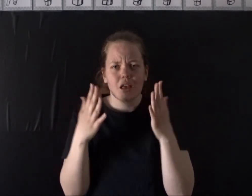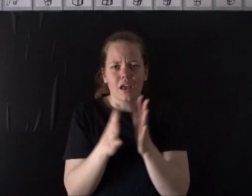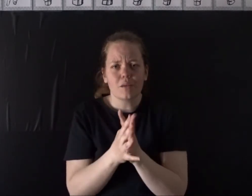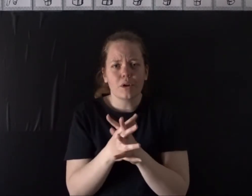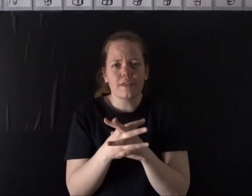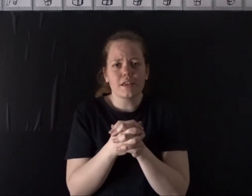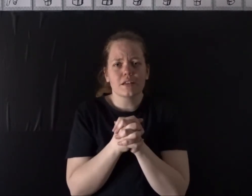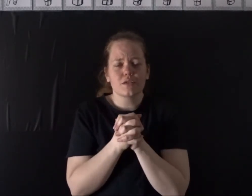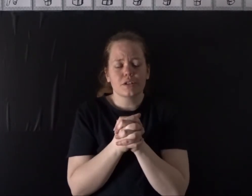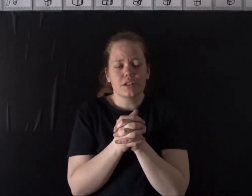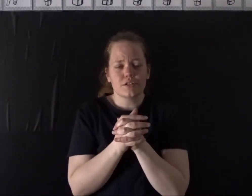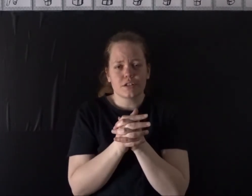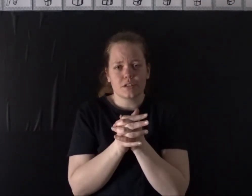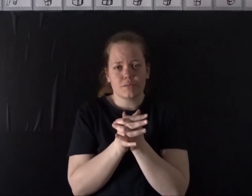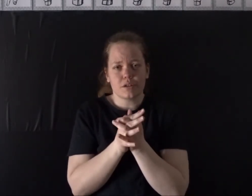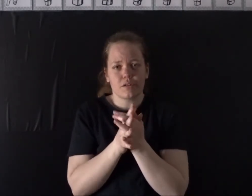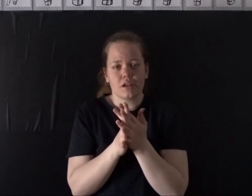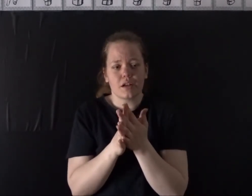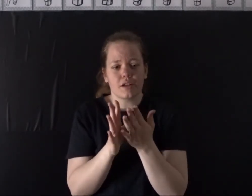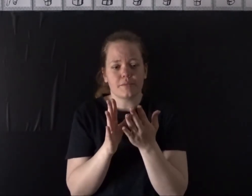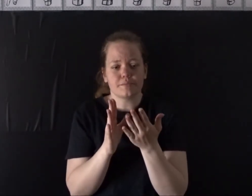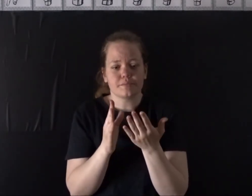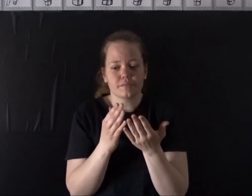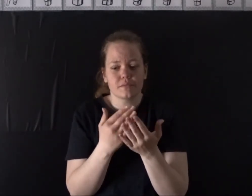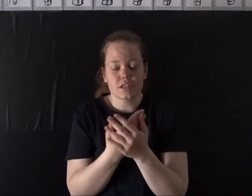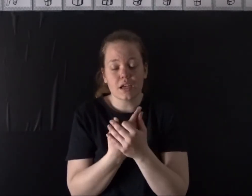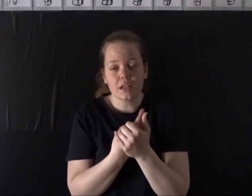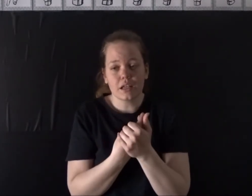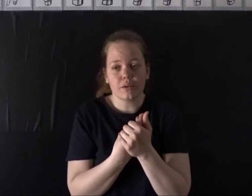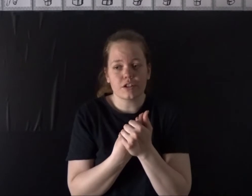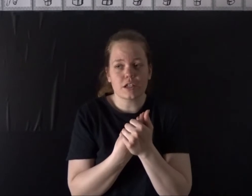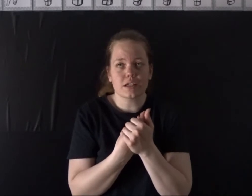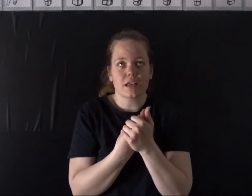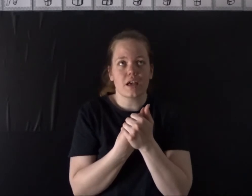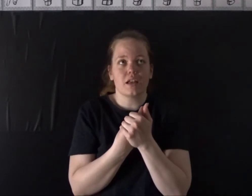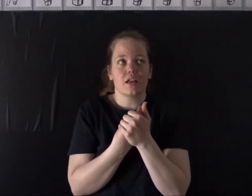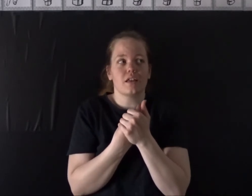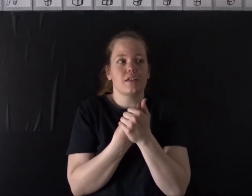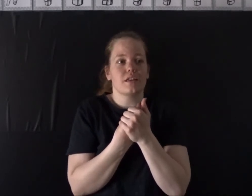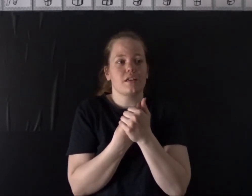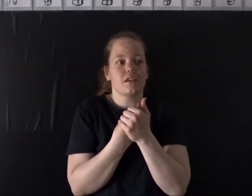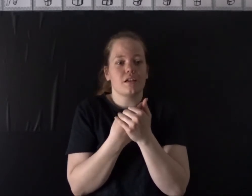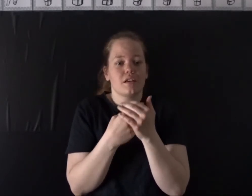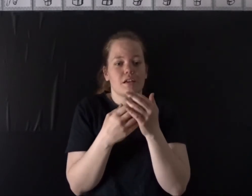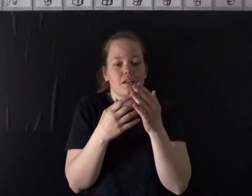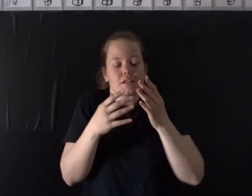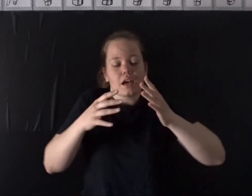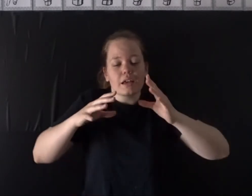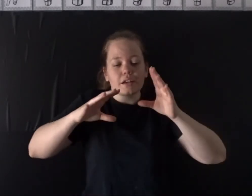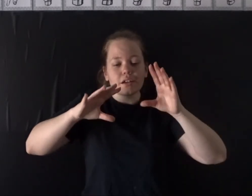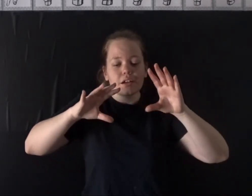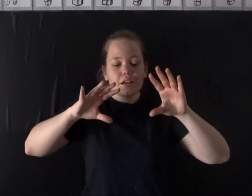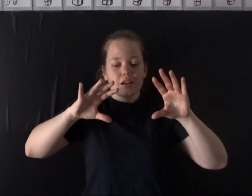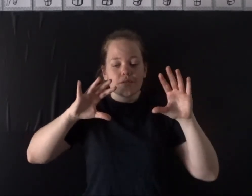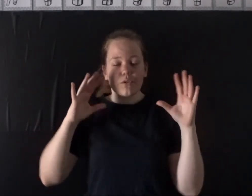And one thing that's really interesting about sign language is that the entire form